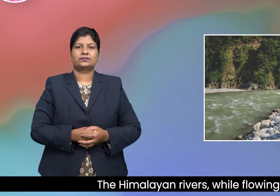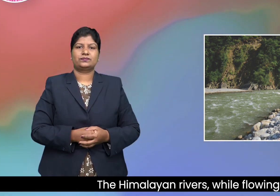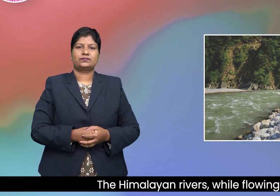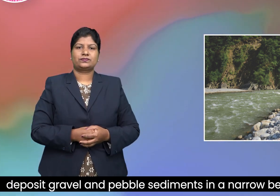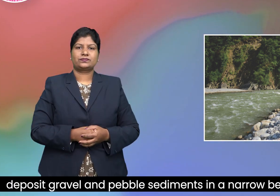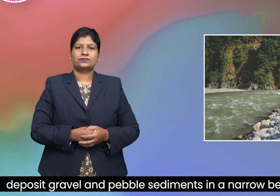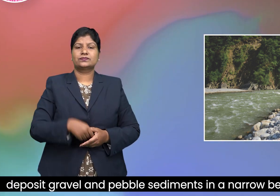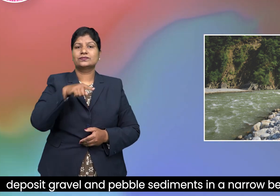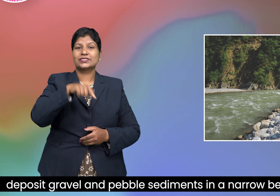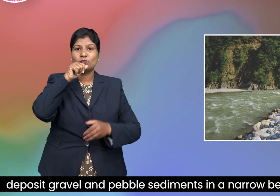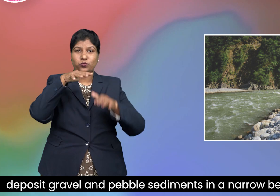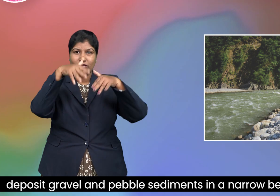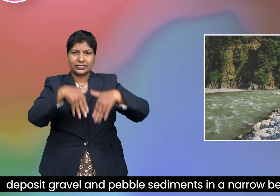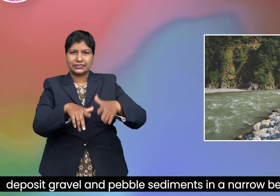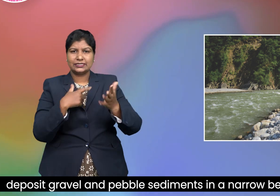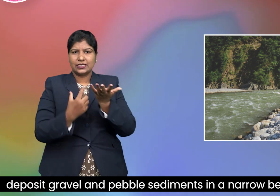deposit